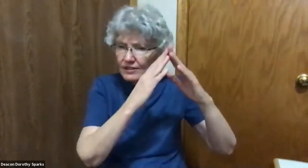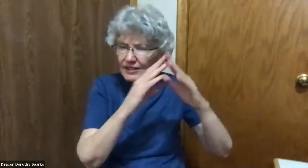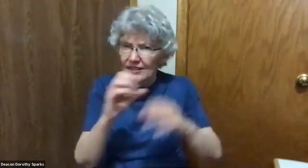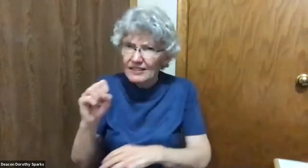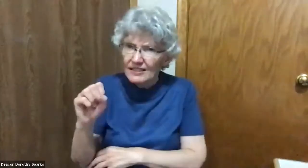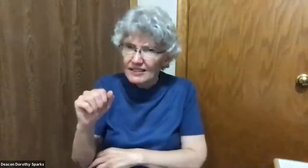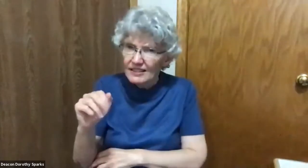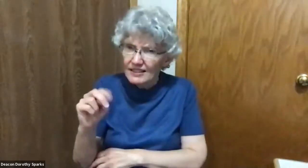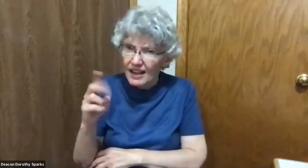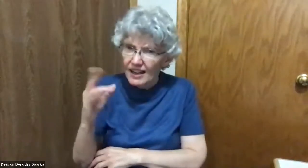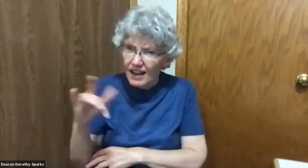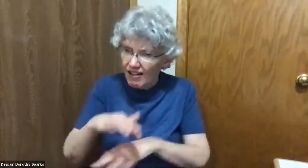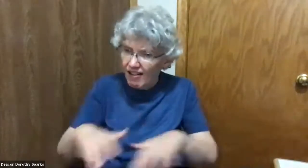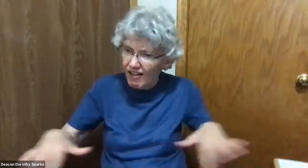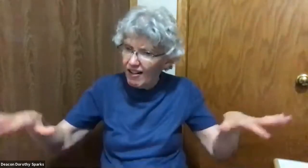Fill up every valley